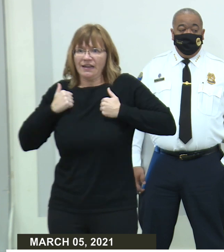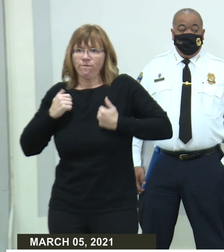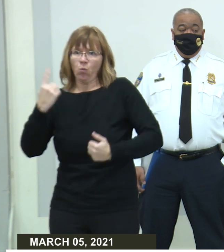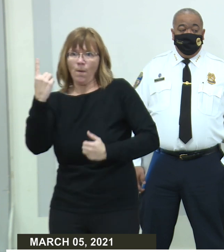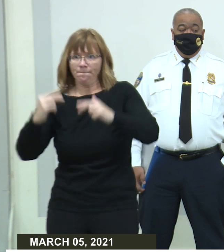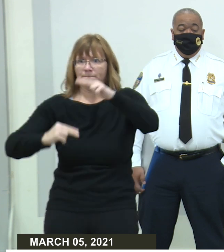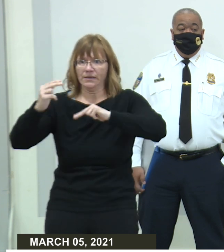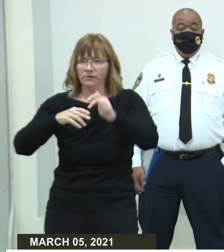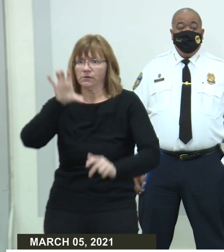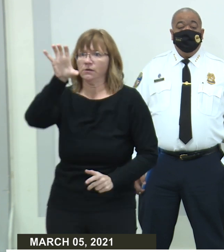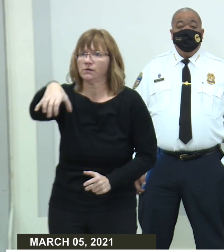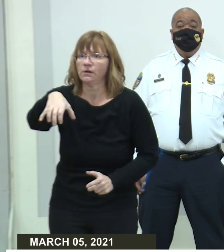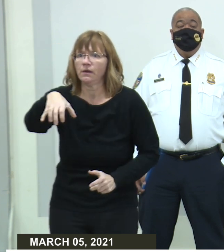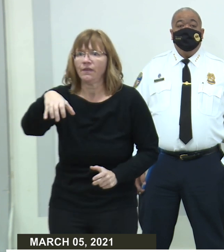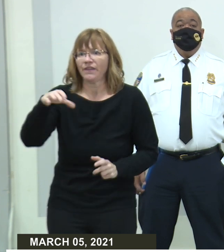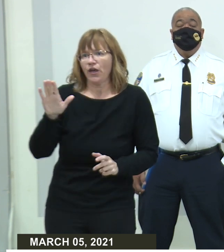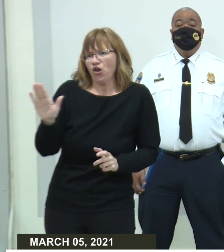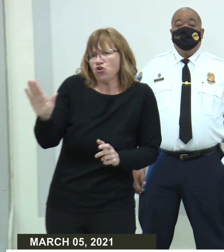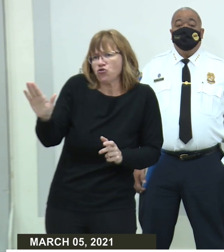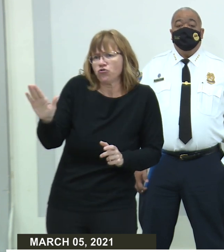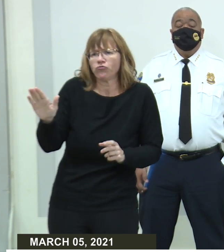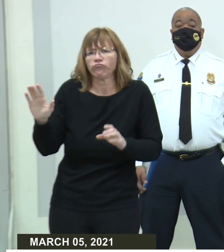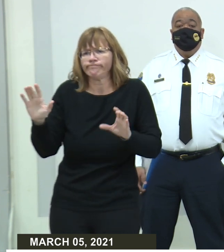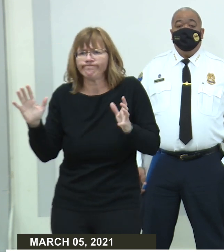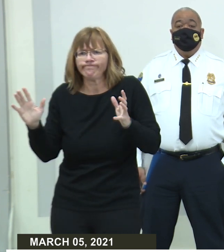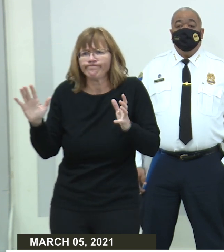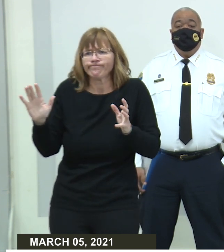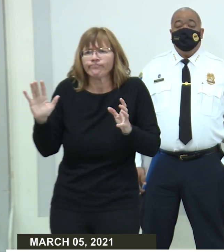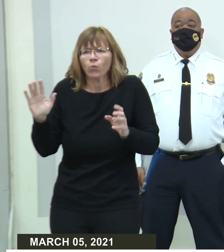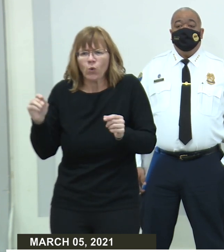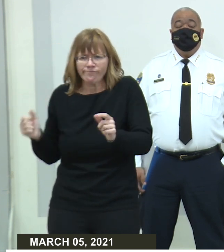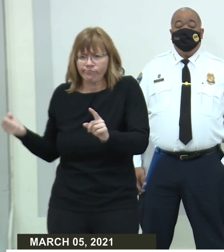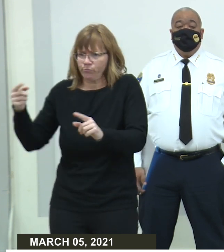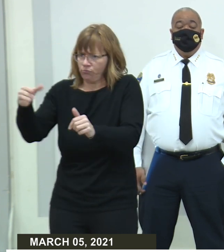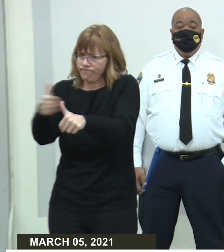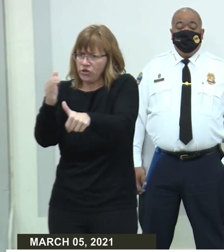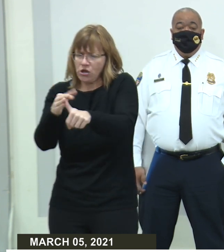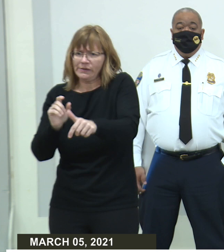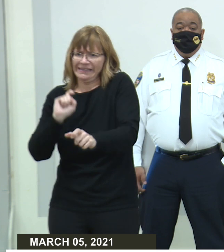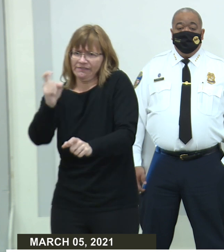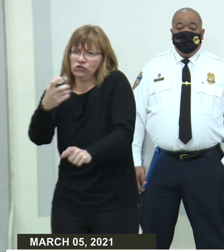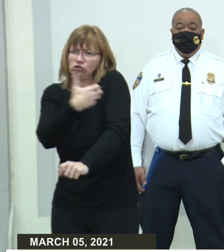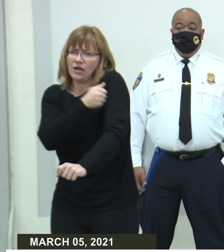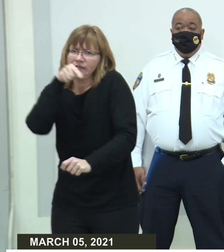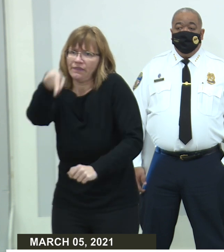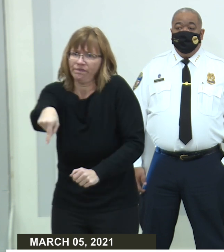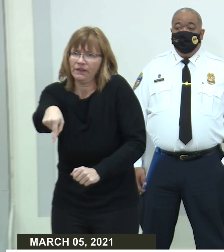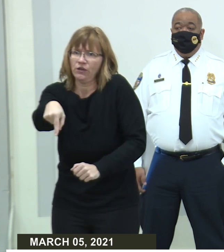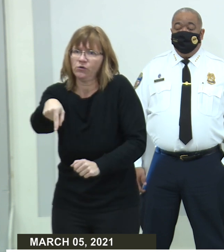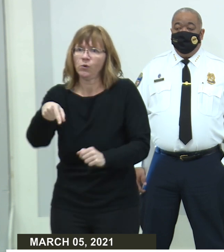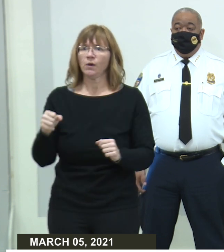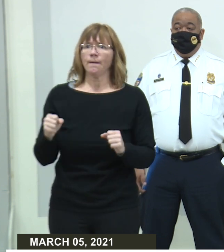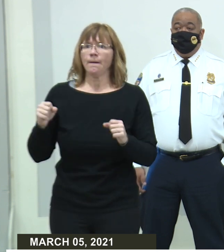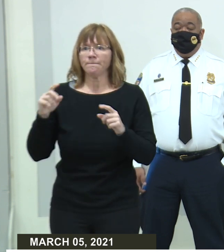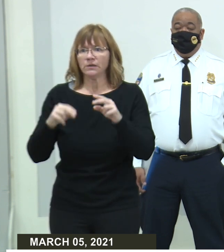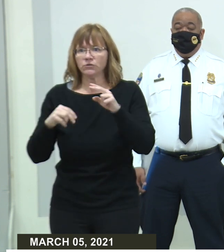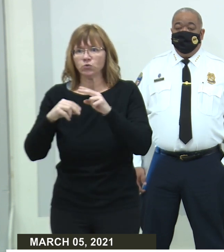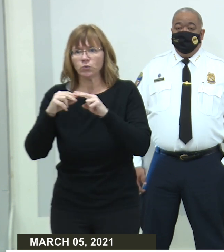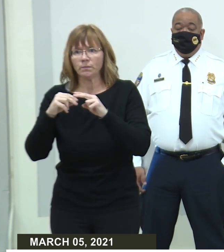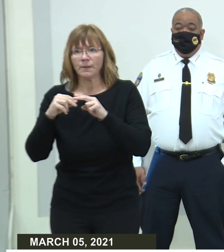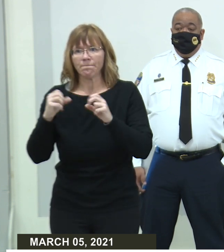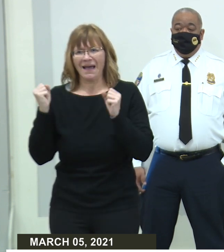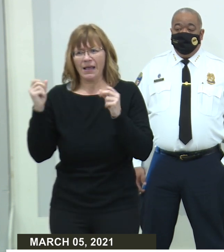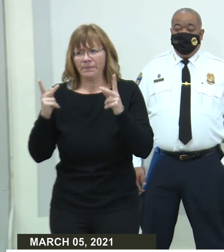building's census tract. This ensures rapid coverage to densely populated buildings and areas with low vaccine coverage to